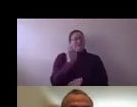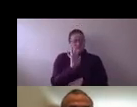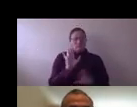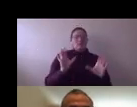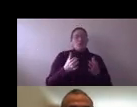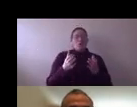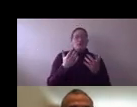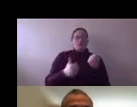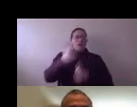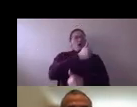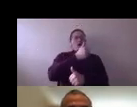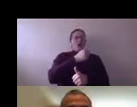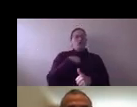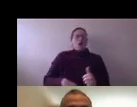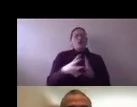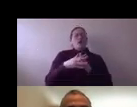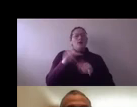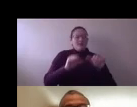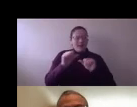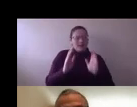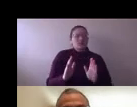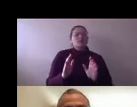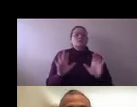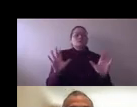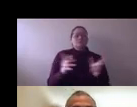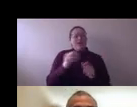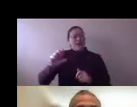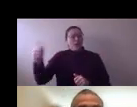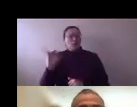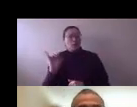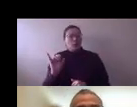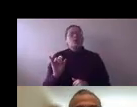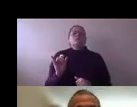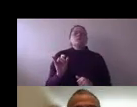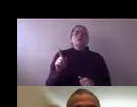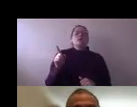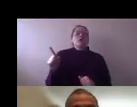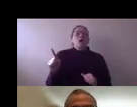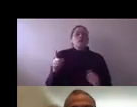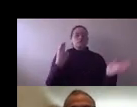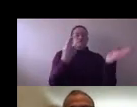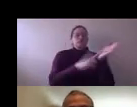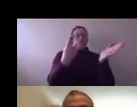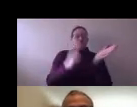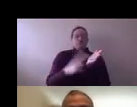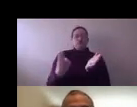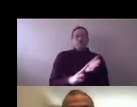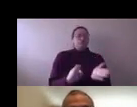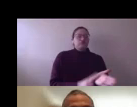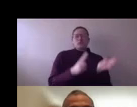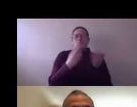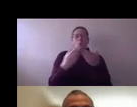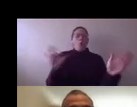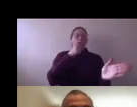very prominent Chinese American scientists and others signed open letter to the US